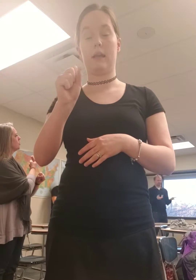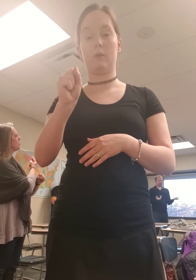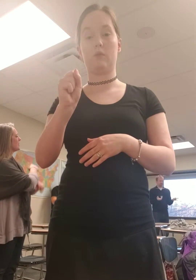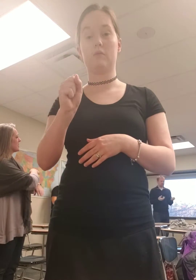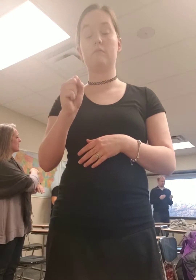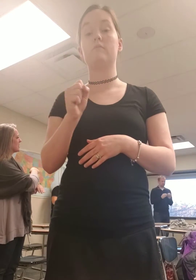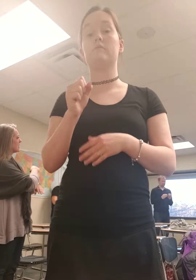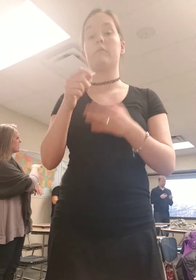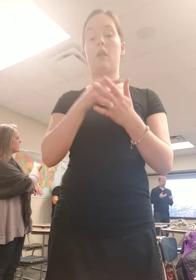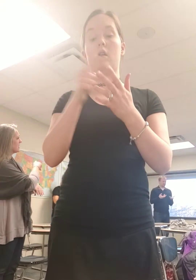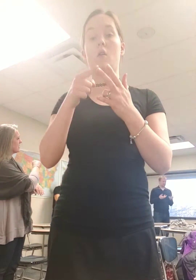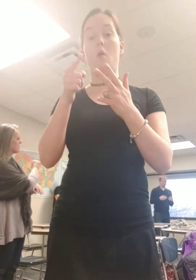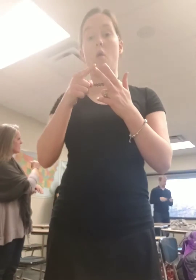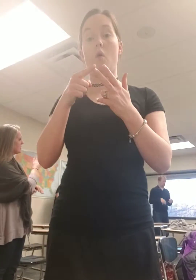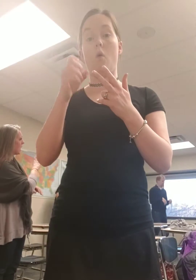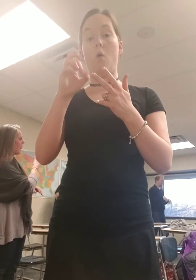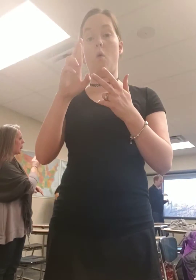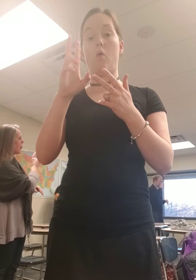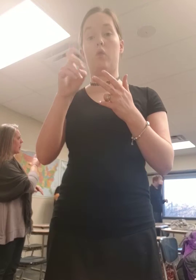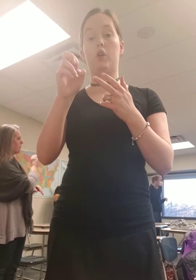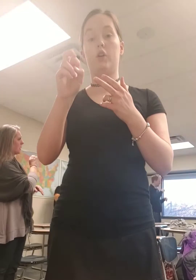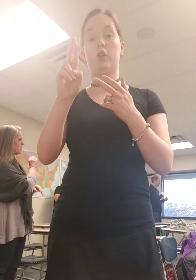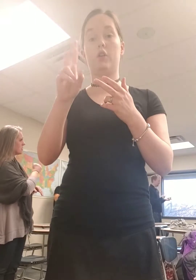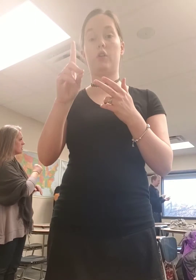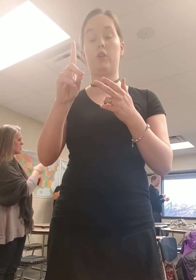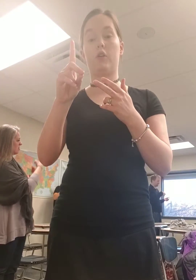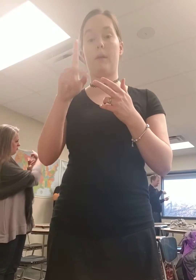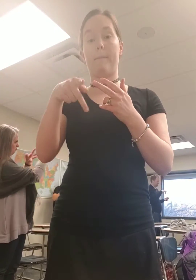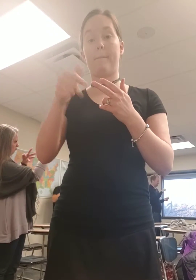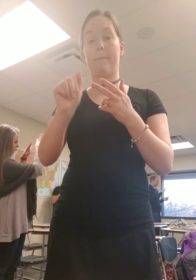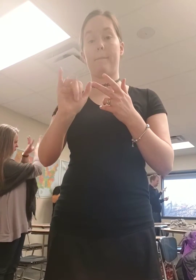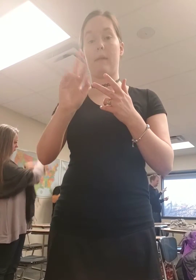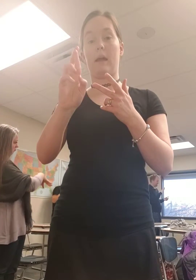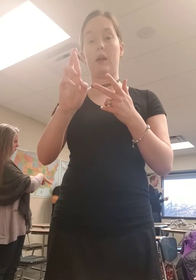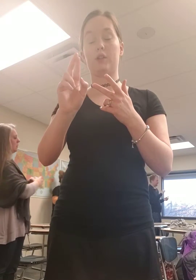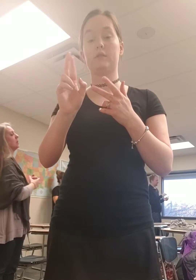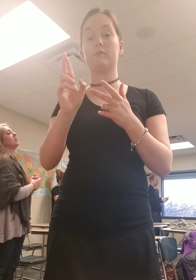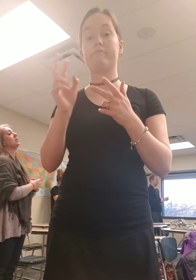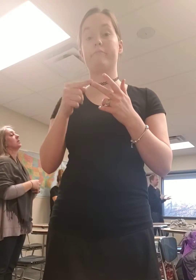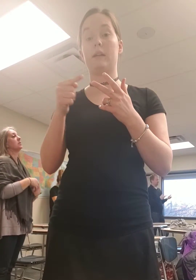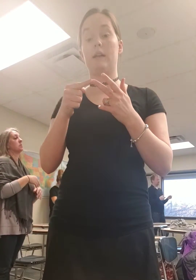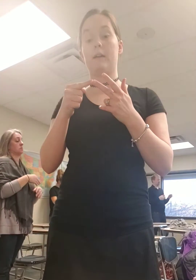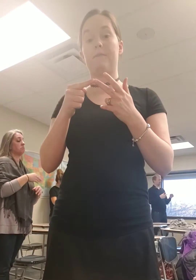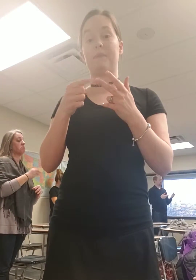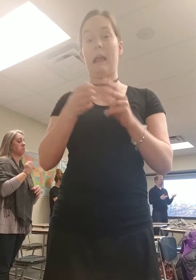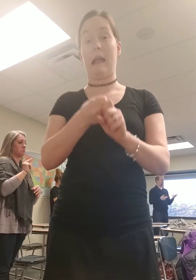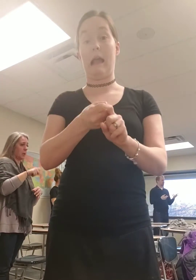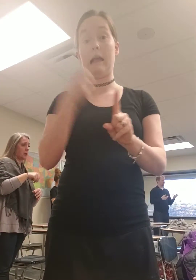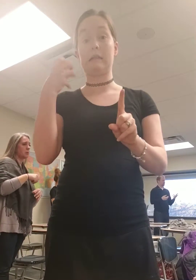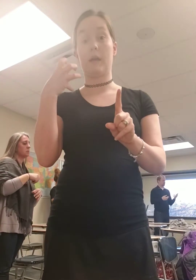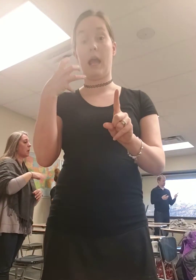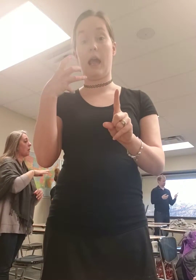Ordered pairs. What does the ordered pairs tell us, Bailey? It tells us like the number of the x, like what number it's going to be on the x